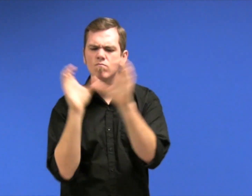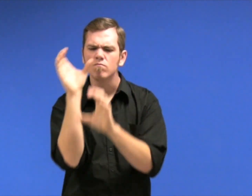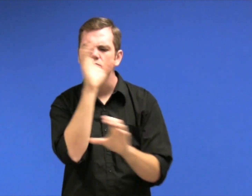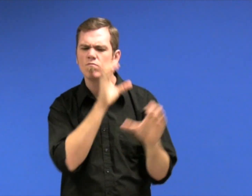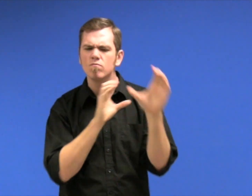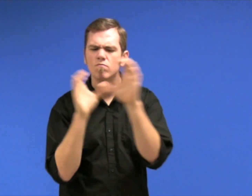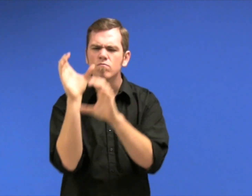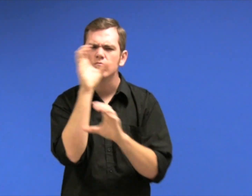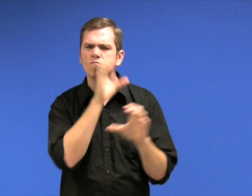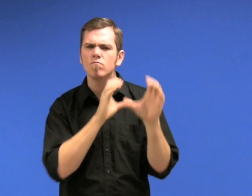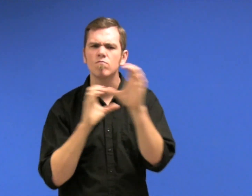Search.